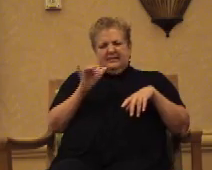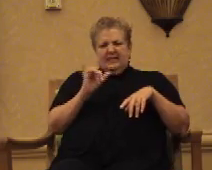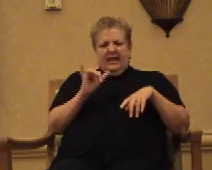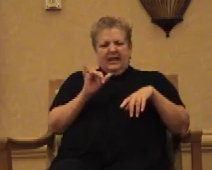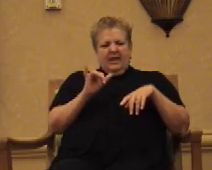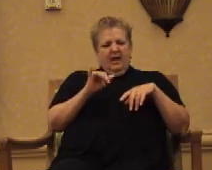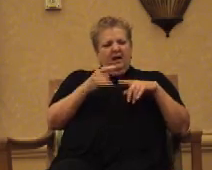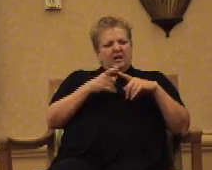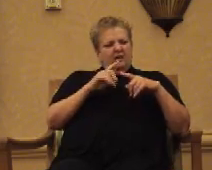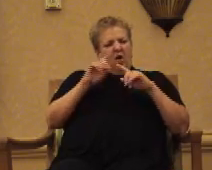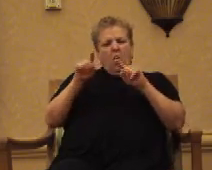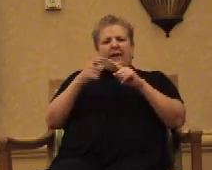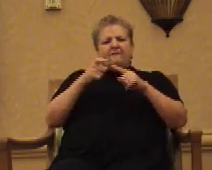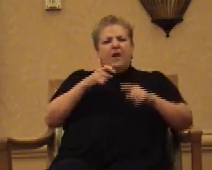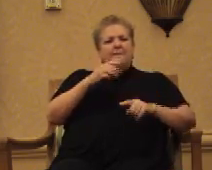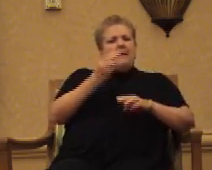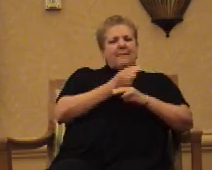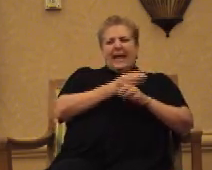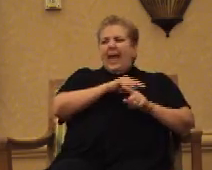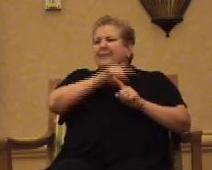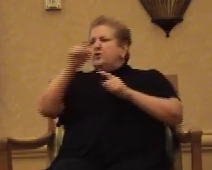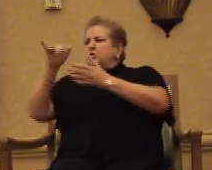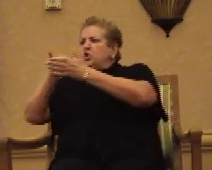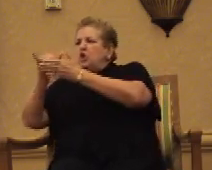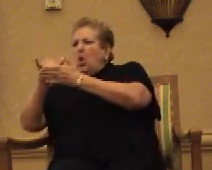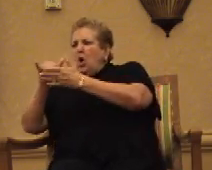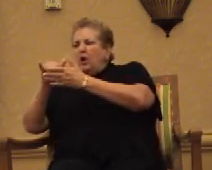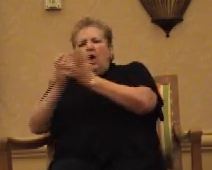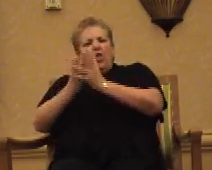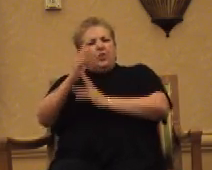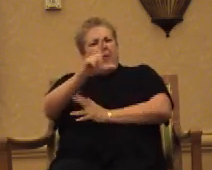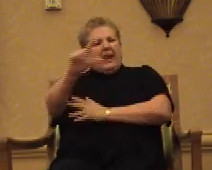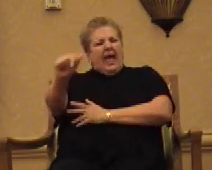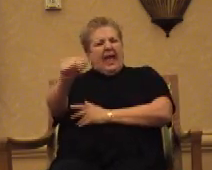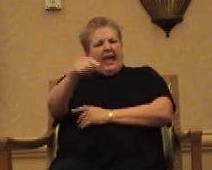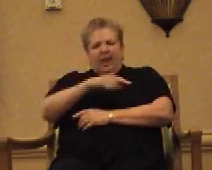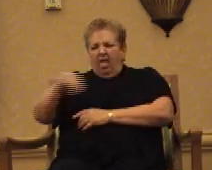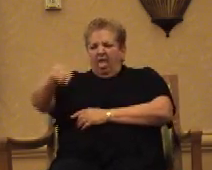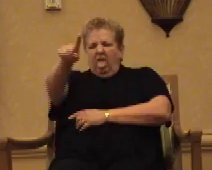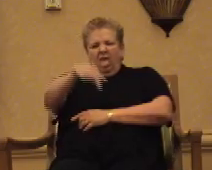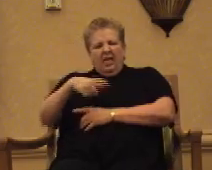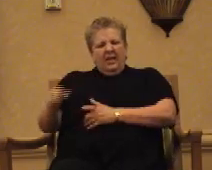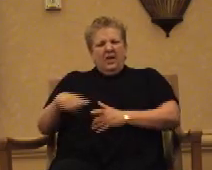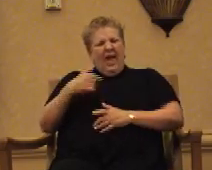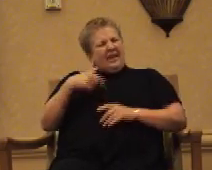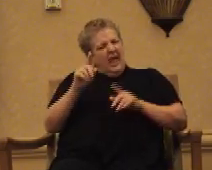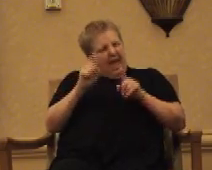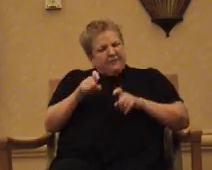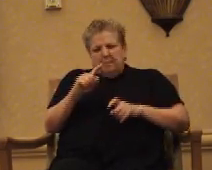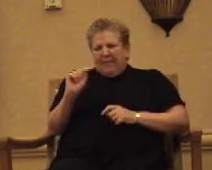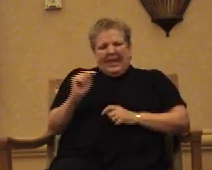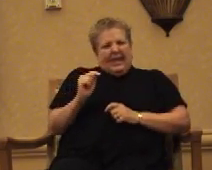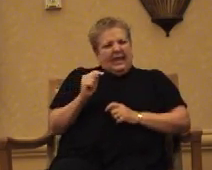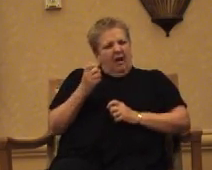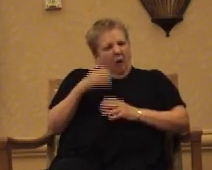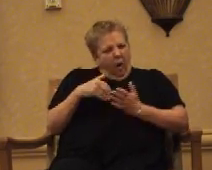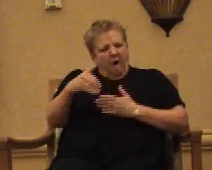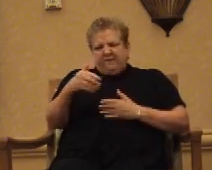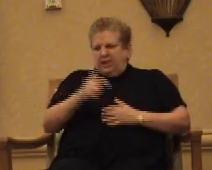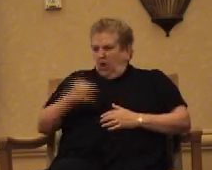Angeles. And you pee a lot. Just a lot of time in the bushes. That's my... So immediately became,